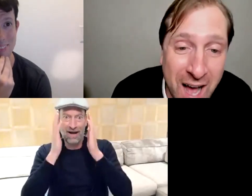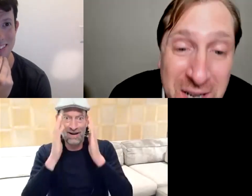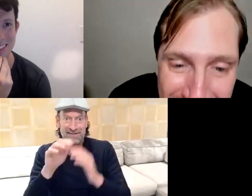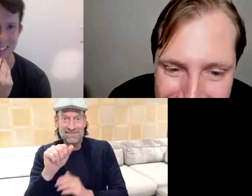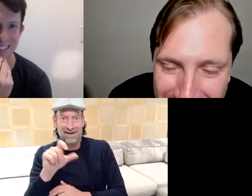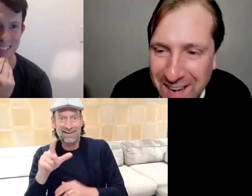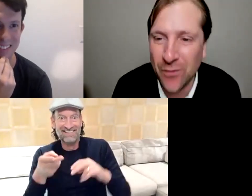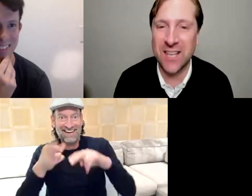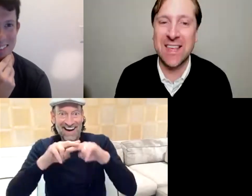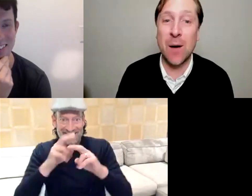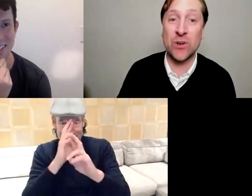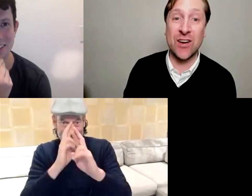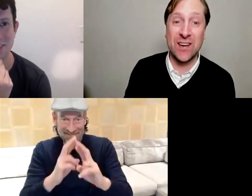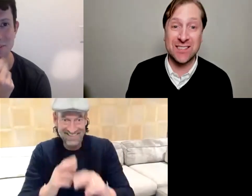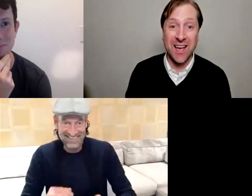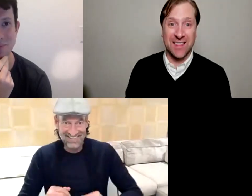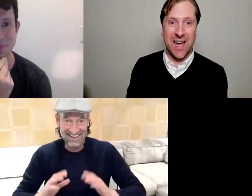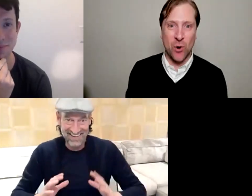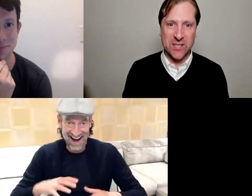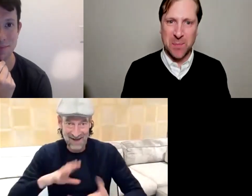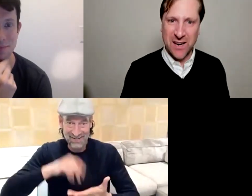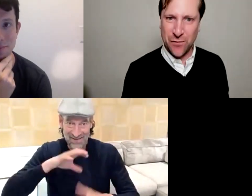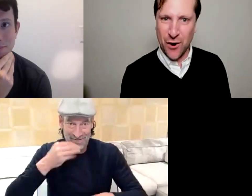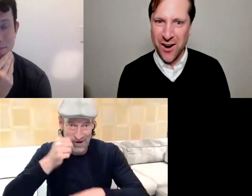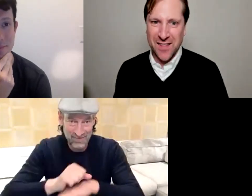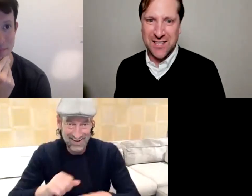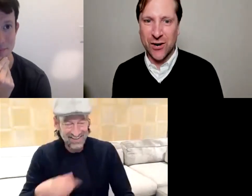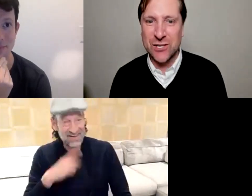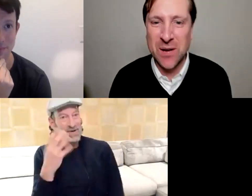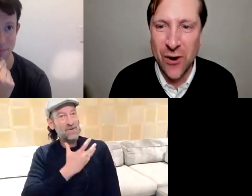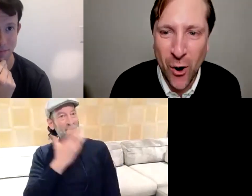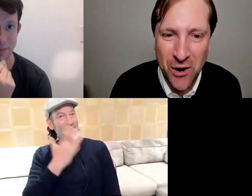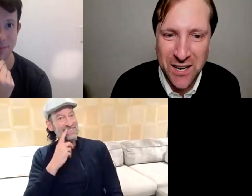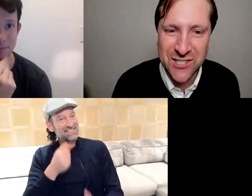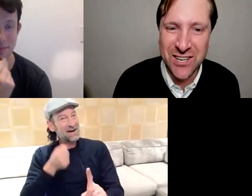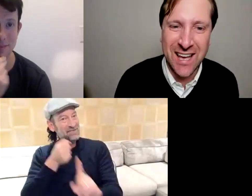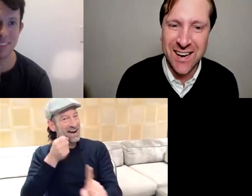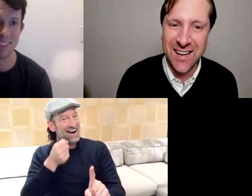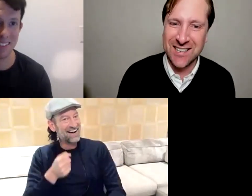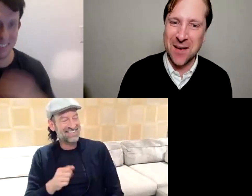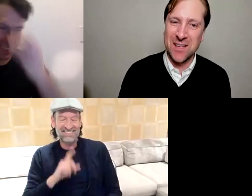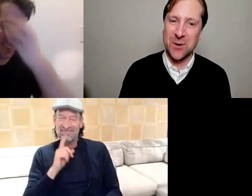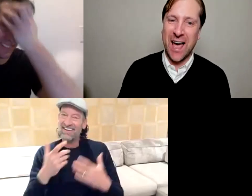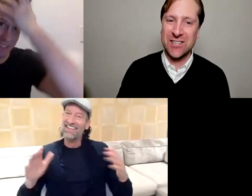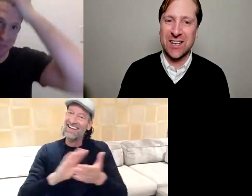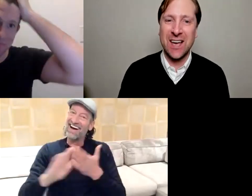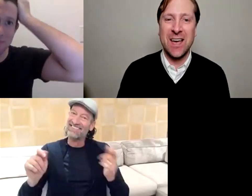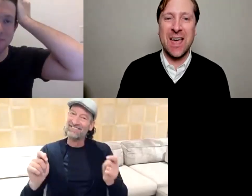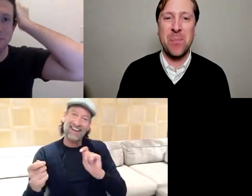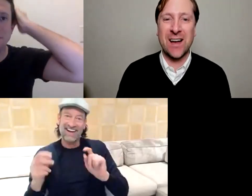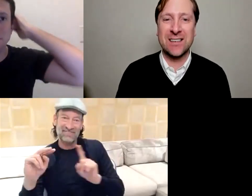I was nominated. And then all of a sudden they got more serious. They had more respect for her. They started doing their homework and turning it in on time. And so it